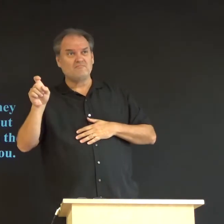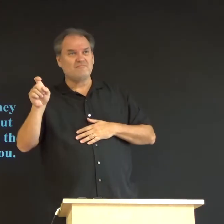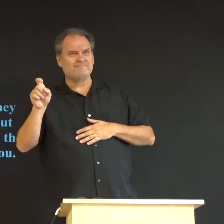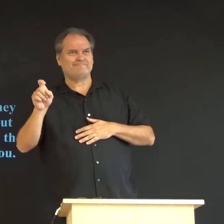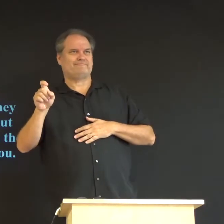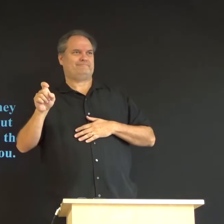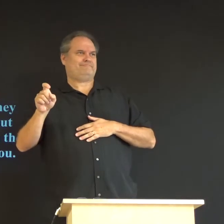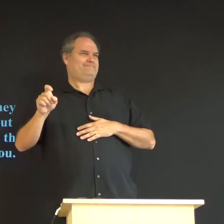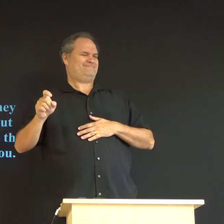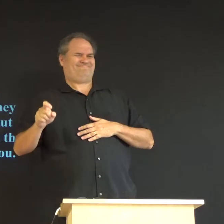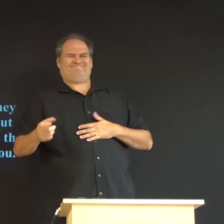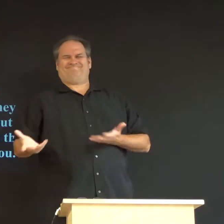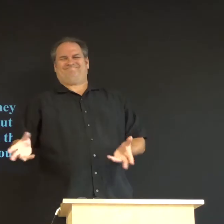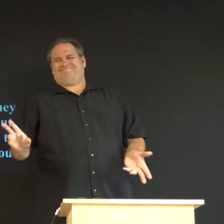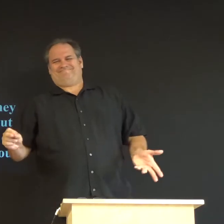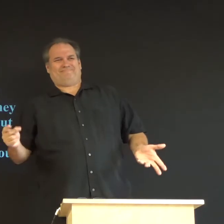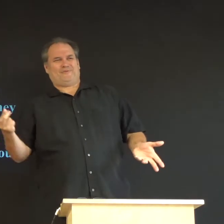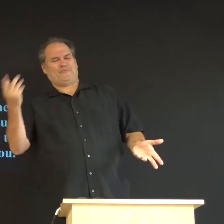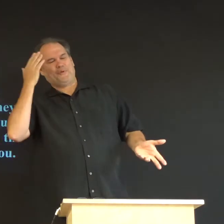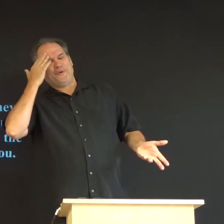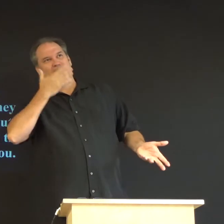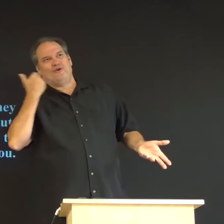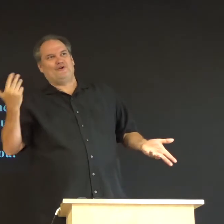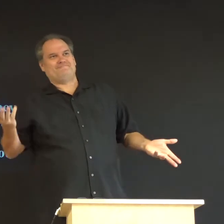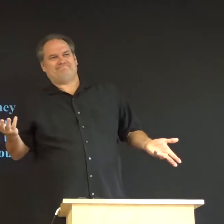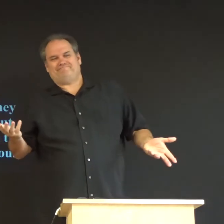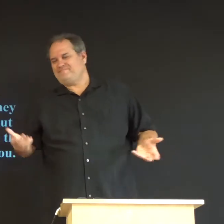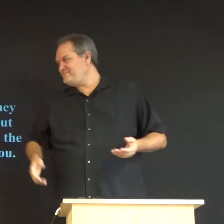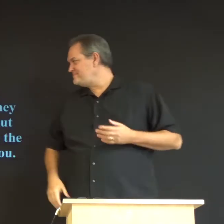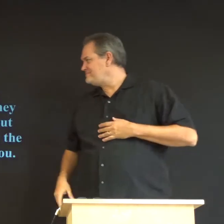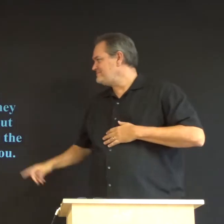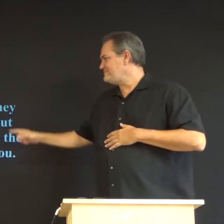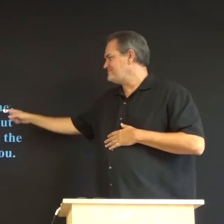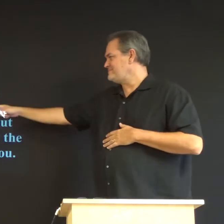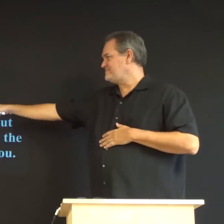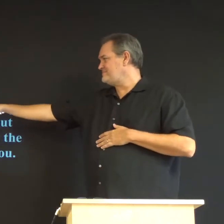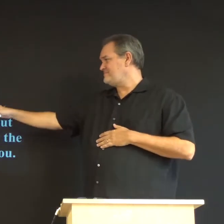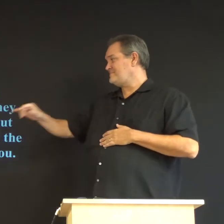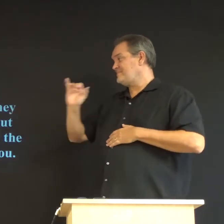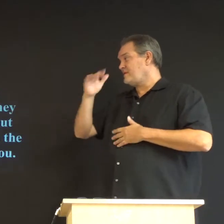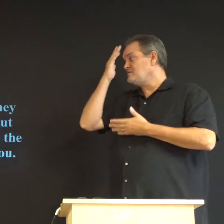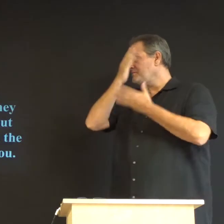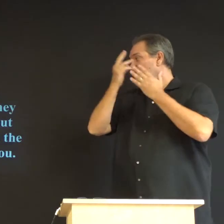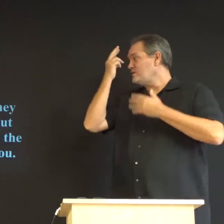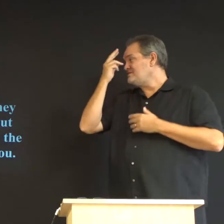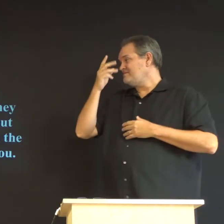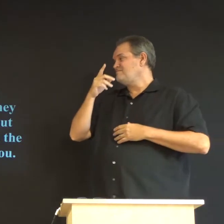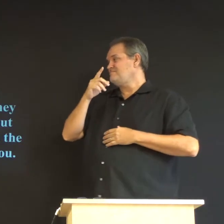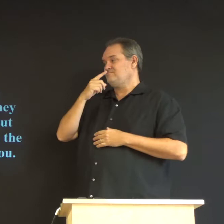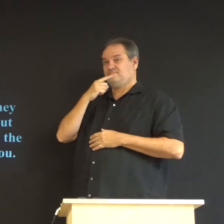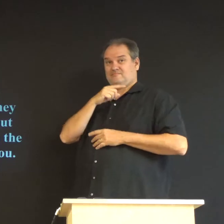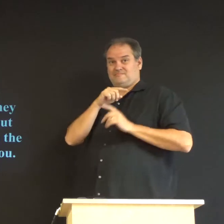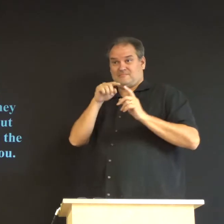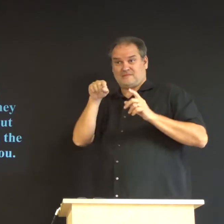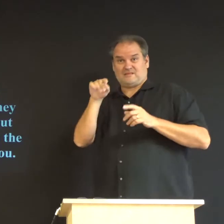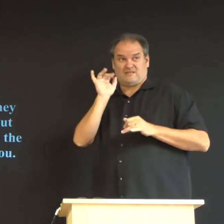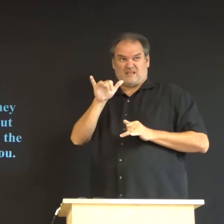Can Satan cast out demons? I should know about it. And for this reason, your sons will be